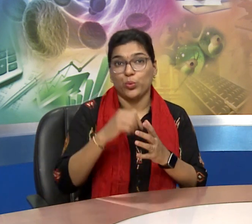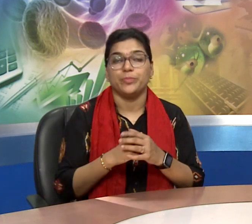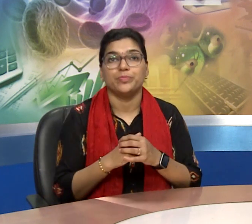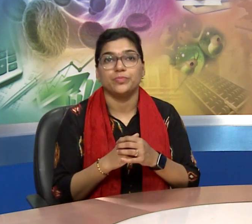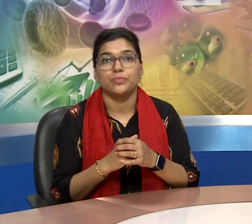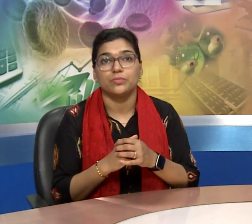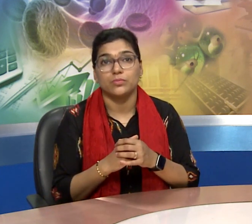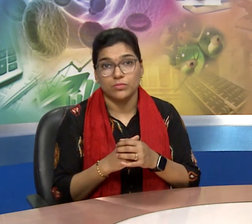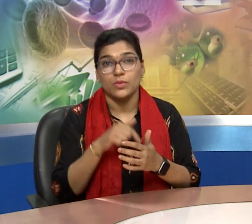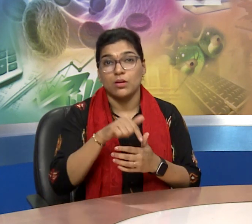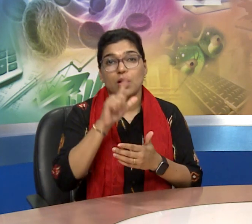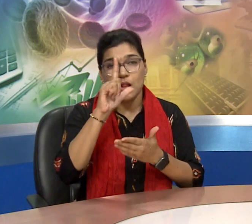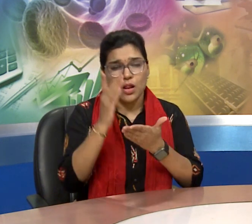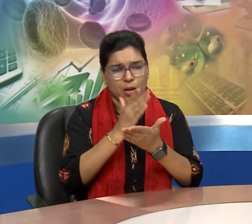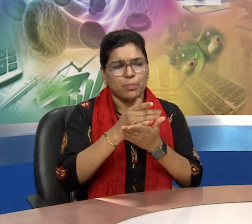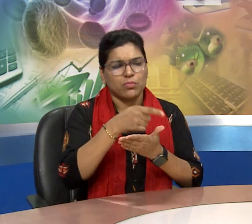This is the third role of library.